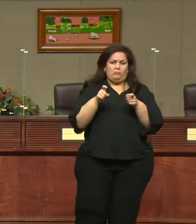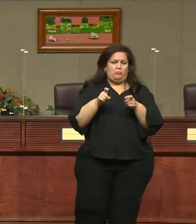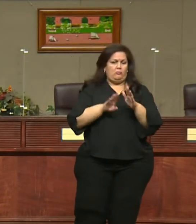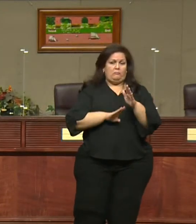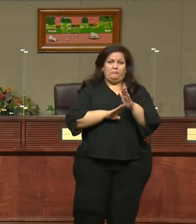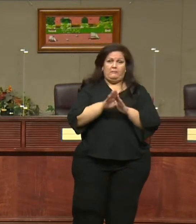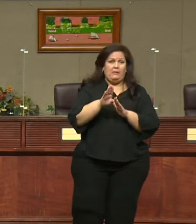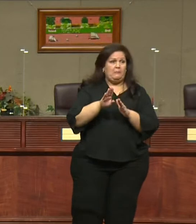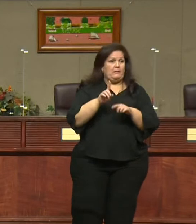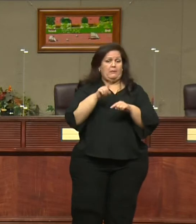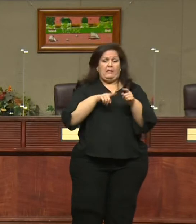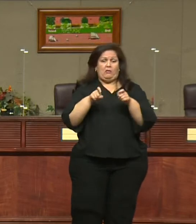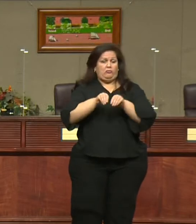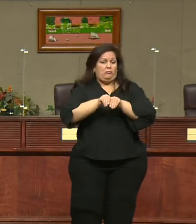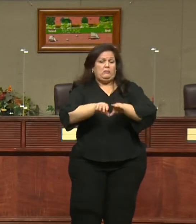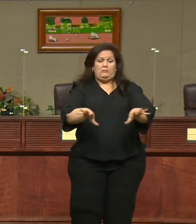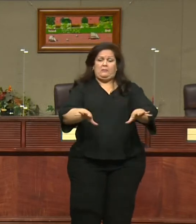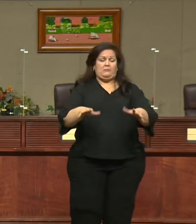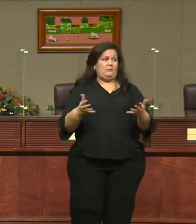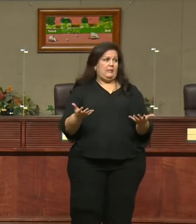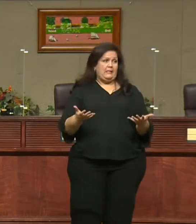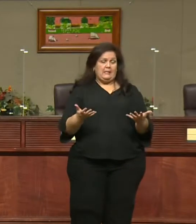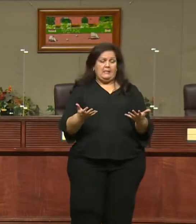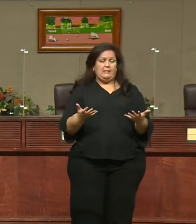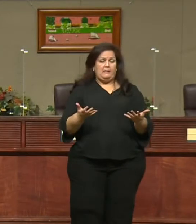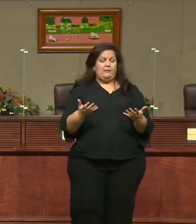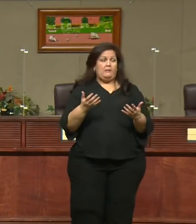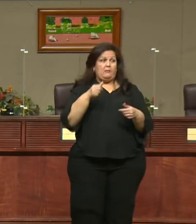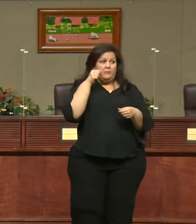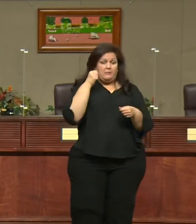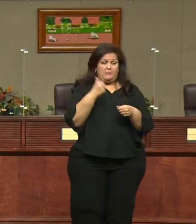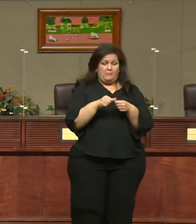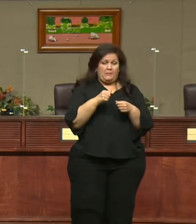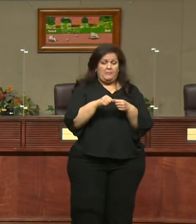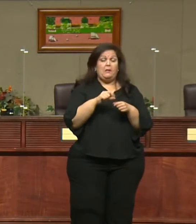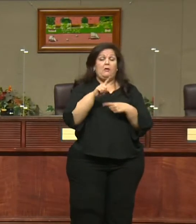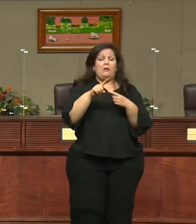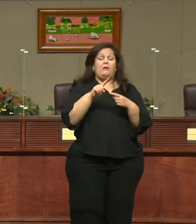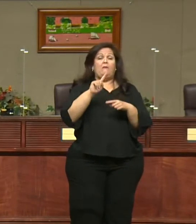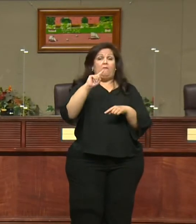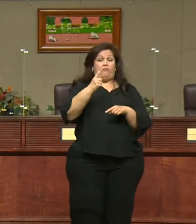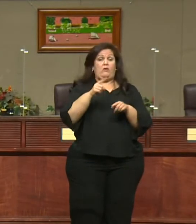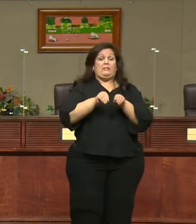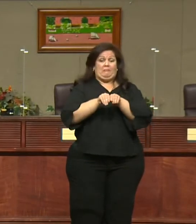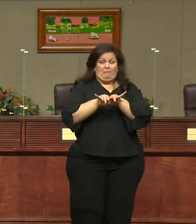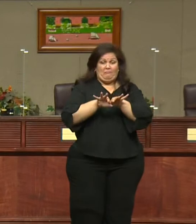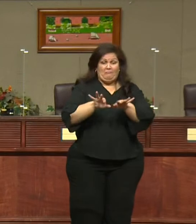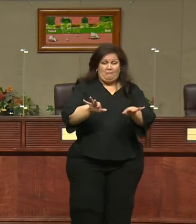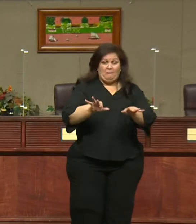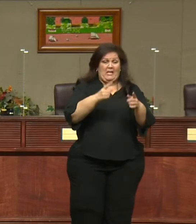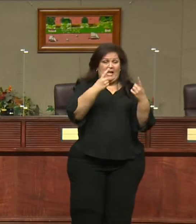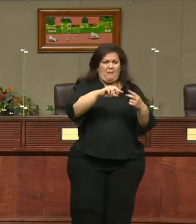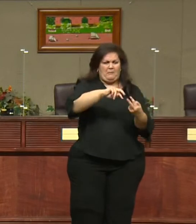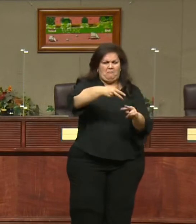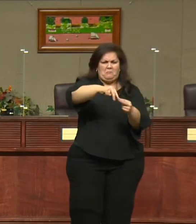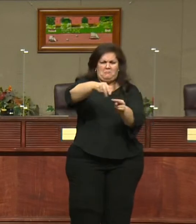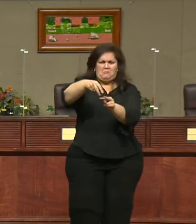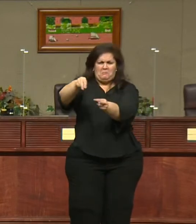spread. Remember that we learn about these variants as retrospectively We don't know of them in